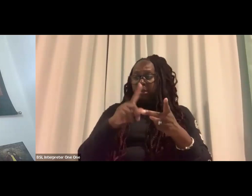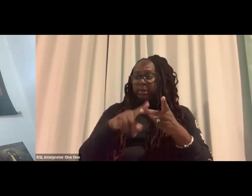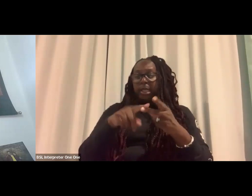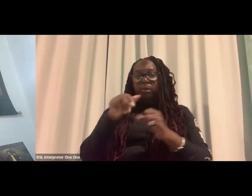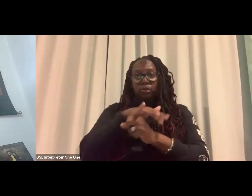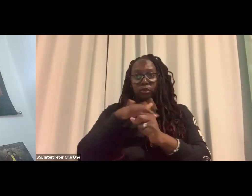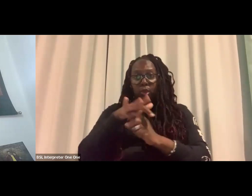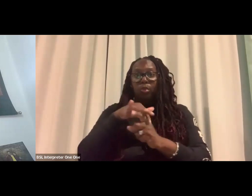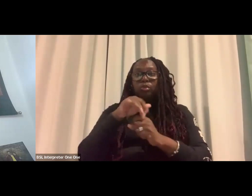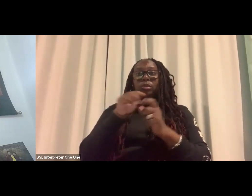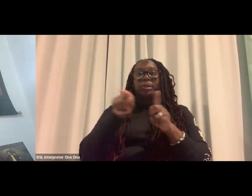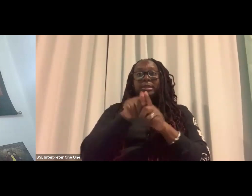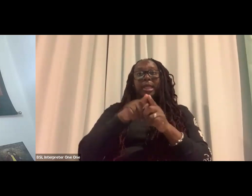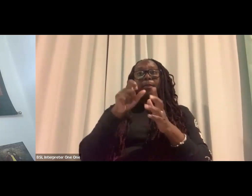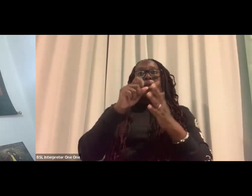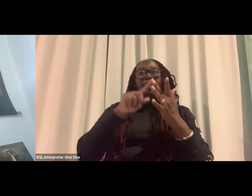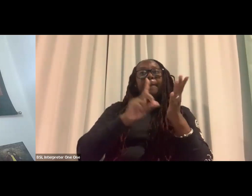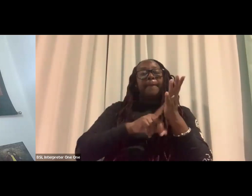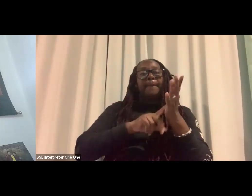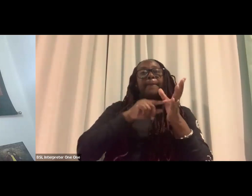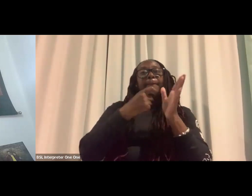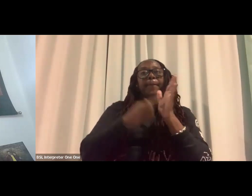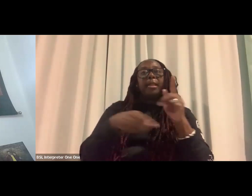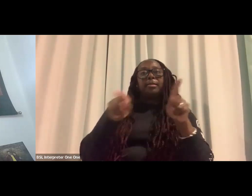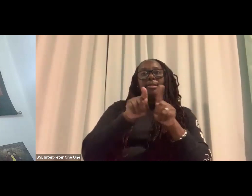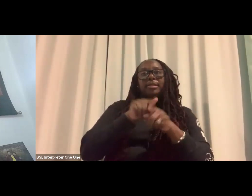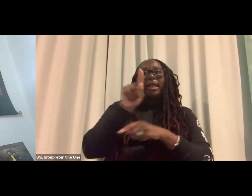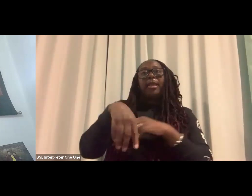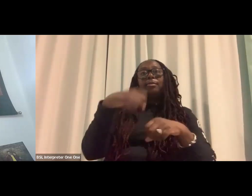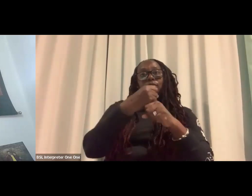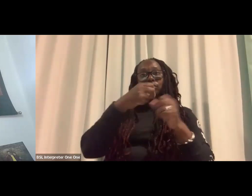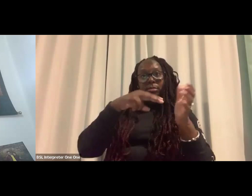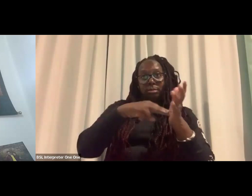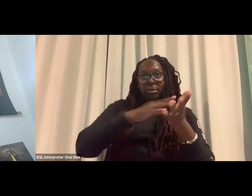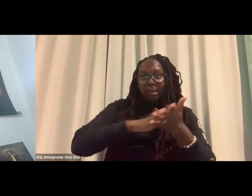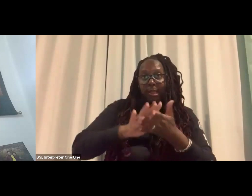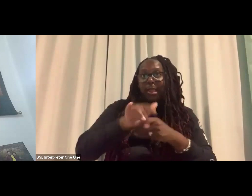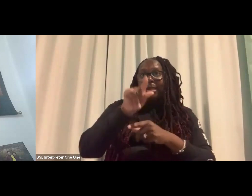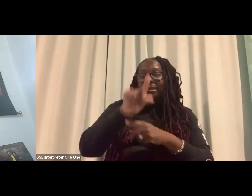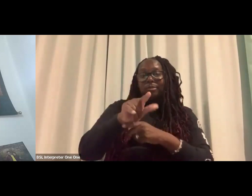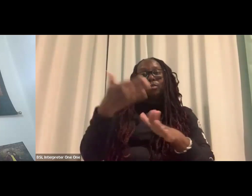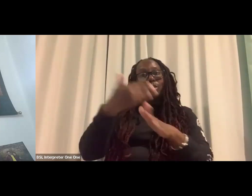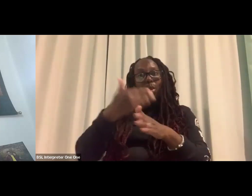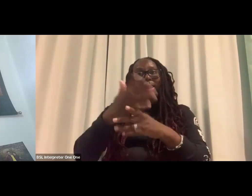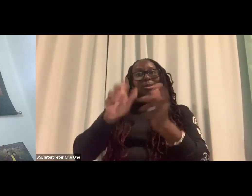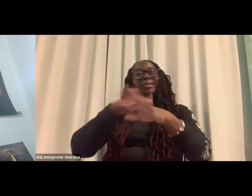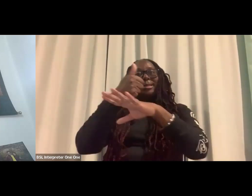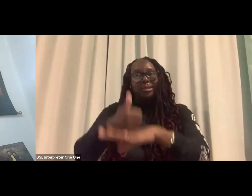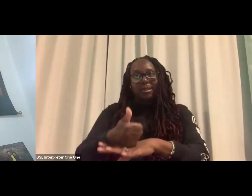and economic pillars of GNH, actually, which we prioritize equitable socio-economic development and